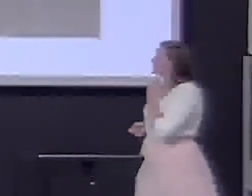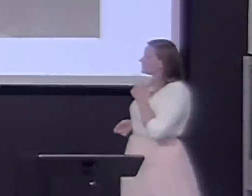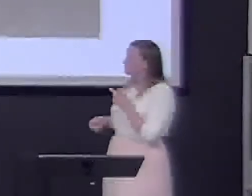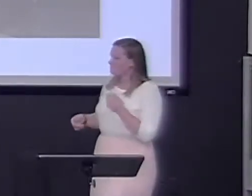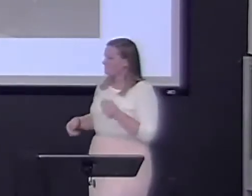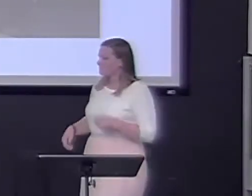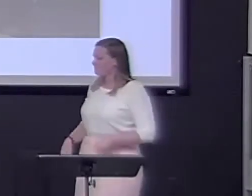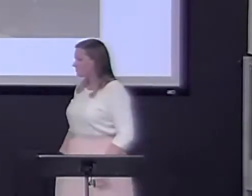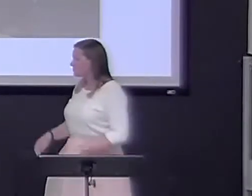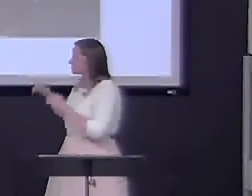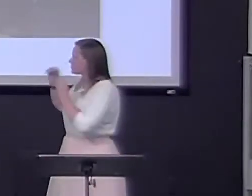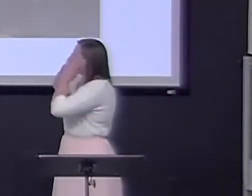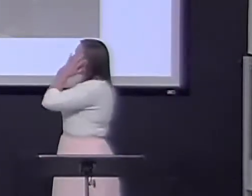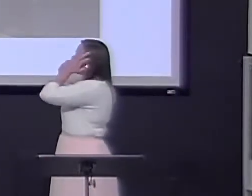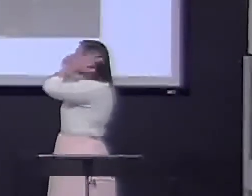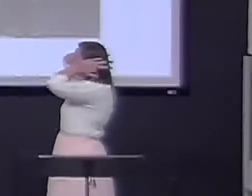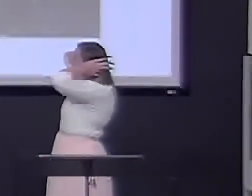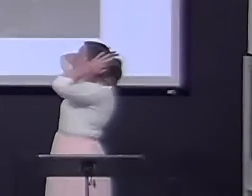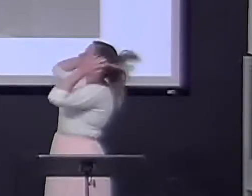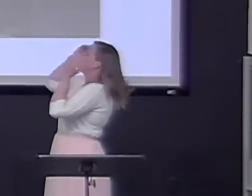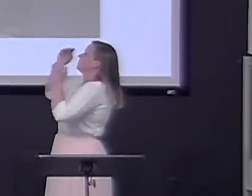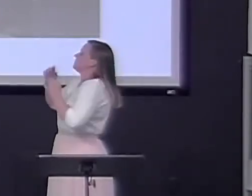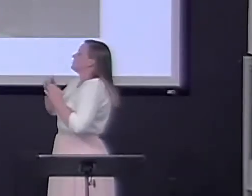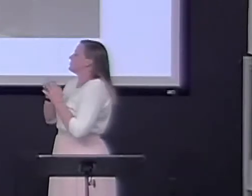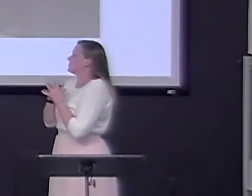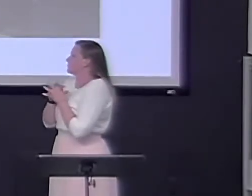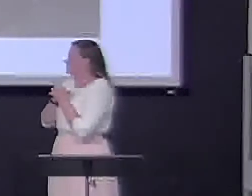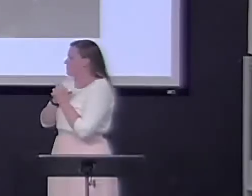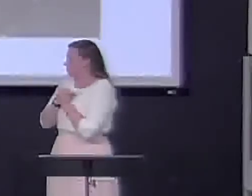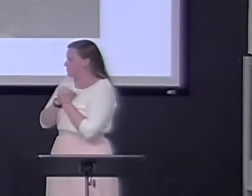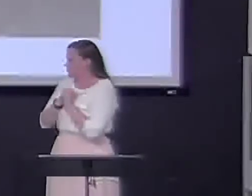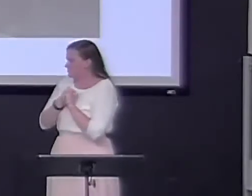So I think I'll just sign and he'll just voice for me.